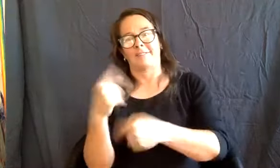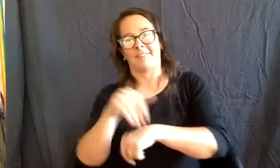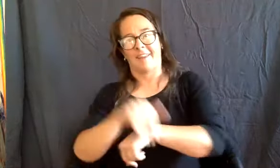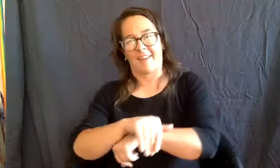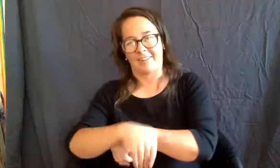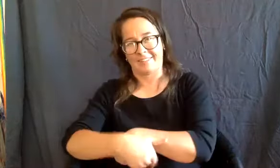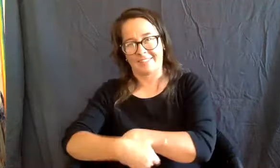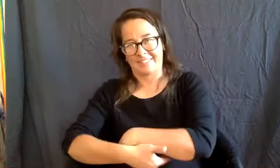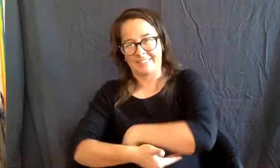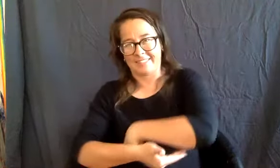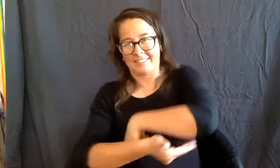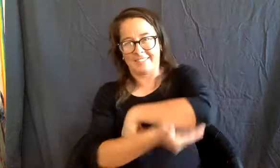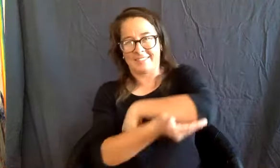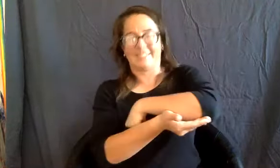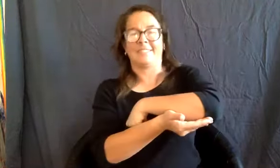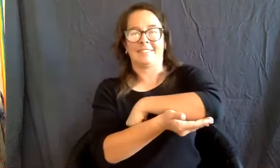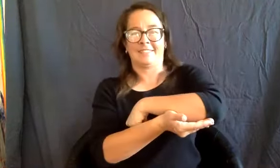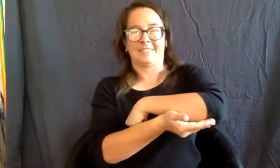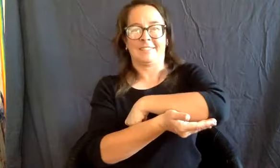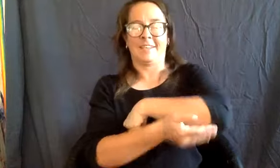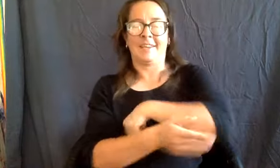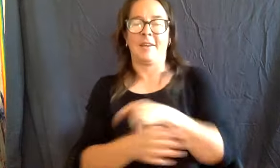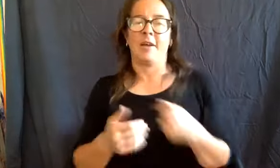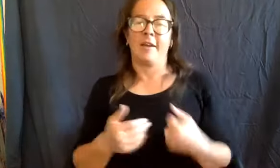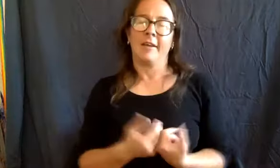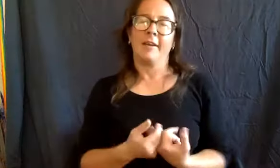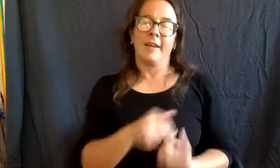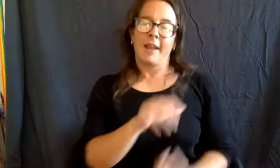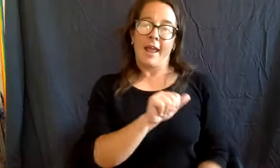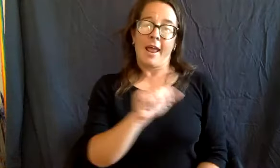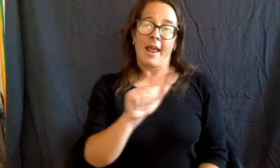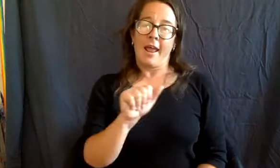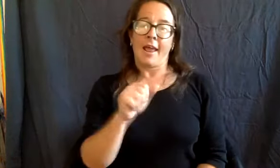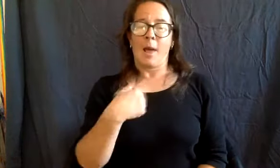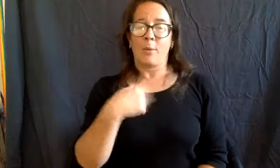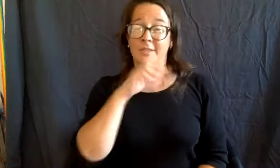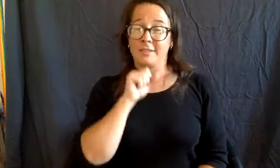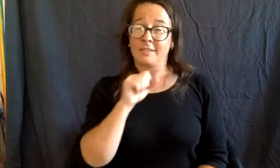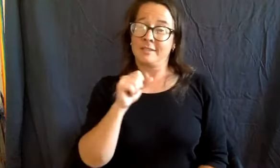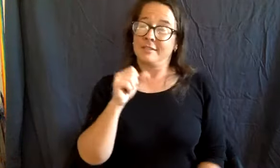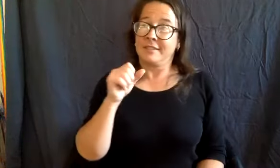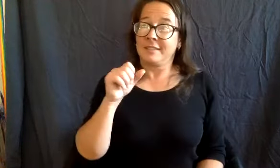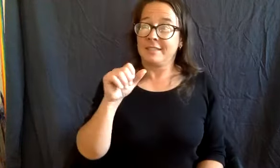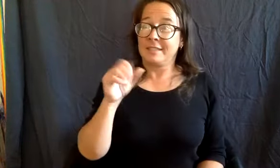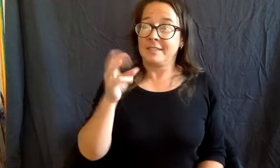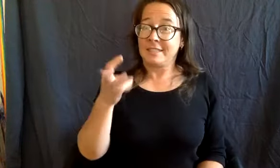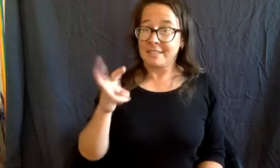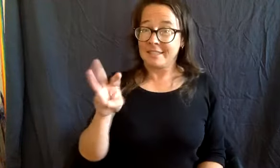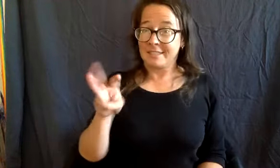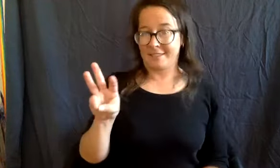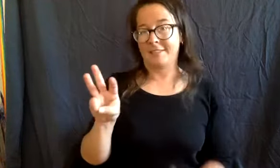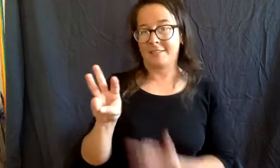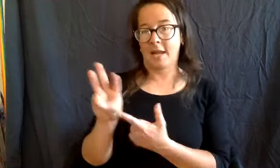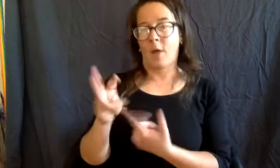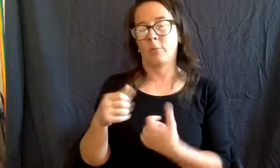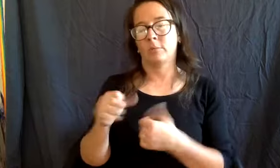could say. I remember the cat floating by like it was a big fuzzy balloon, and I started giggling a little bit because I was so high, and my mom's just sitting there like, "Oh, is this fun